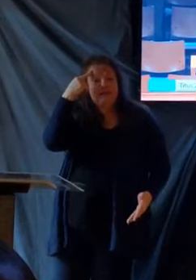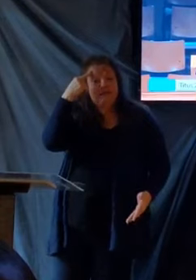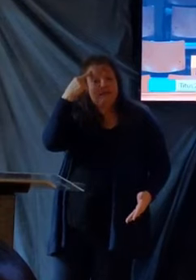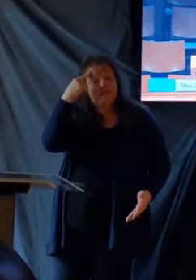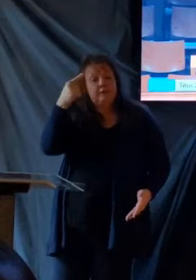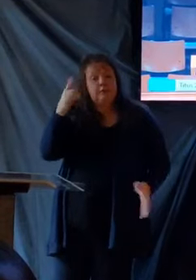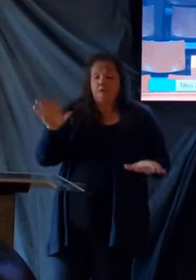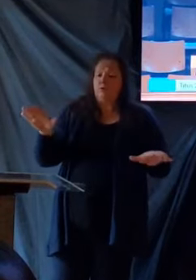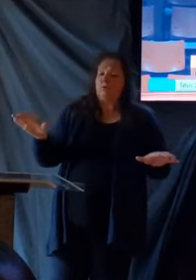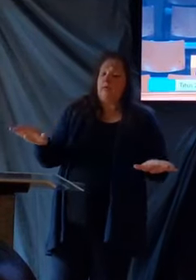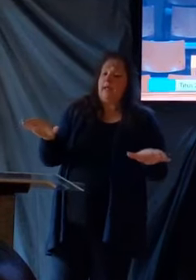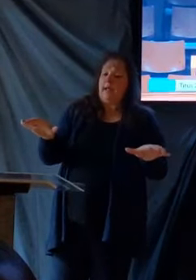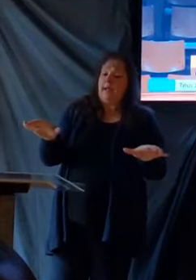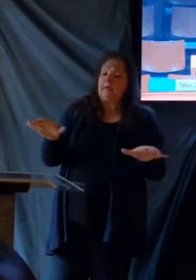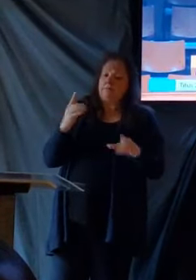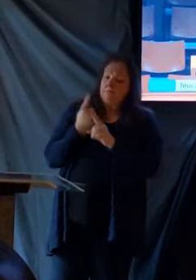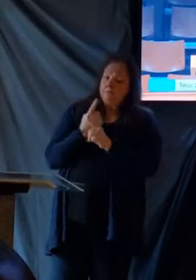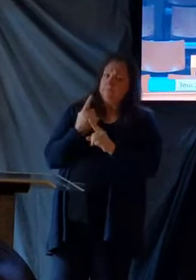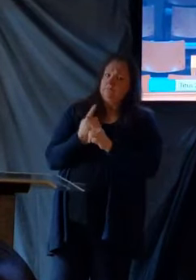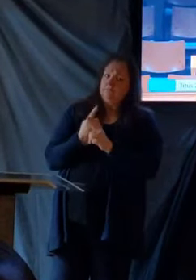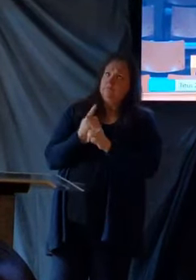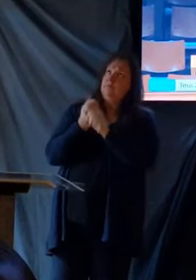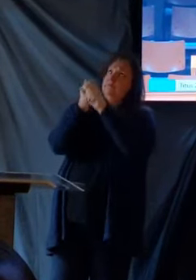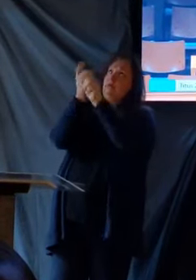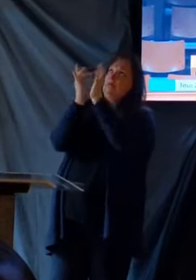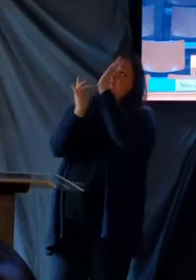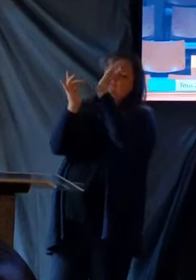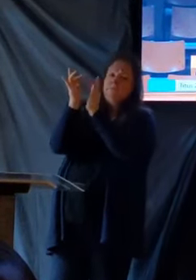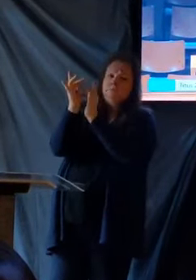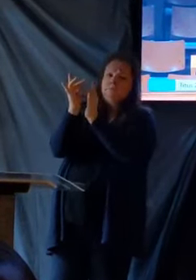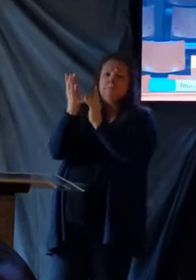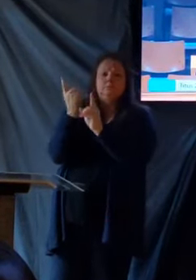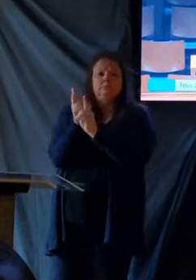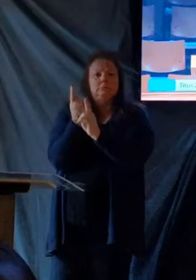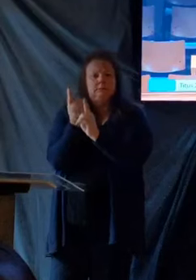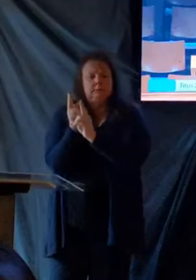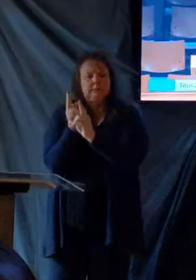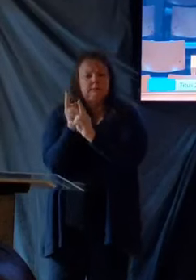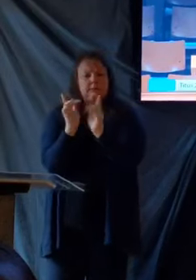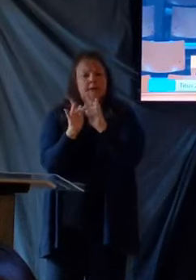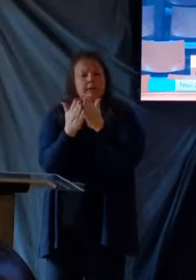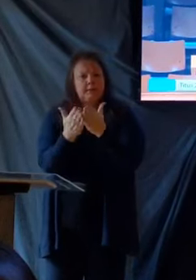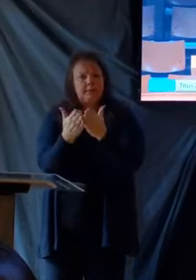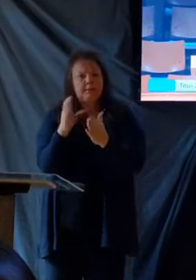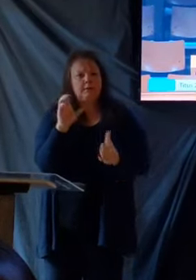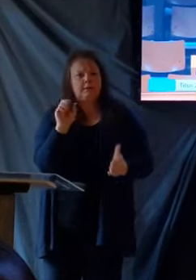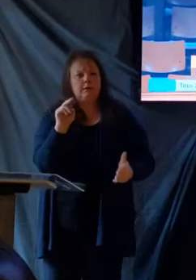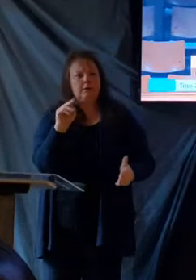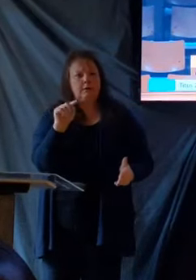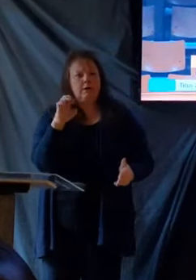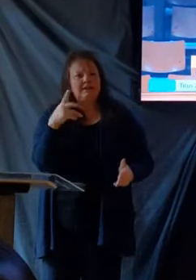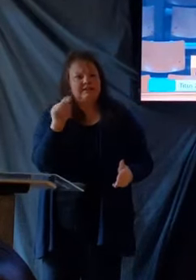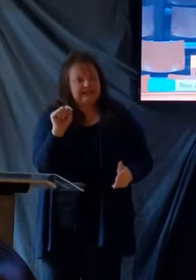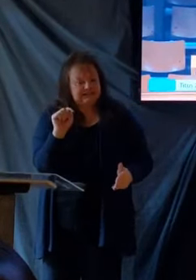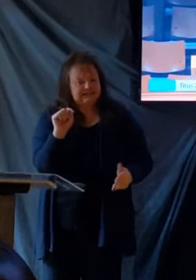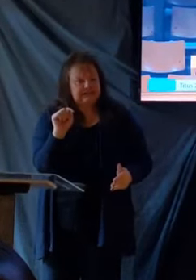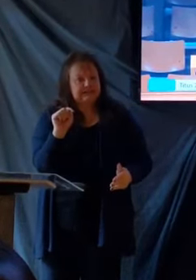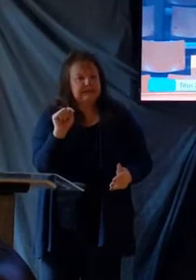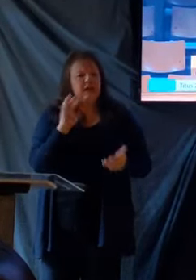So they act biblically, sensibly in a biblical context. They